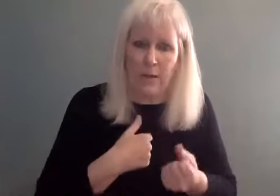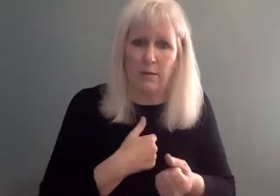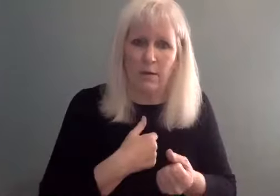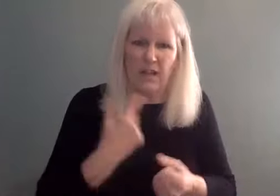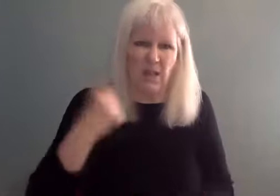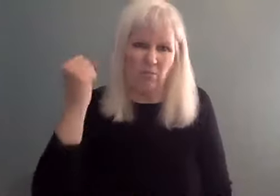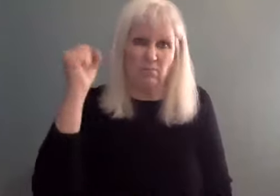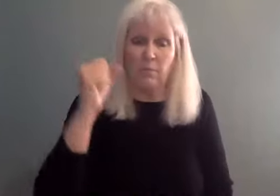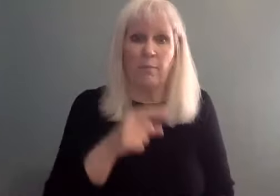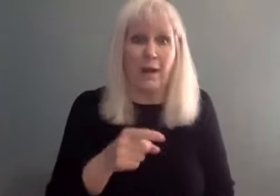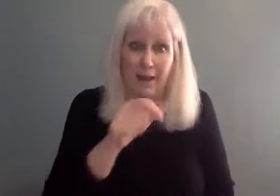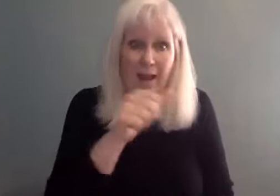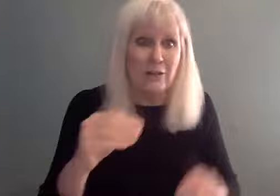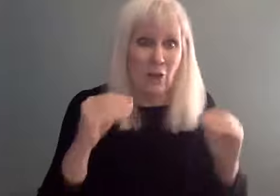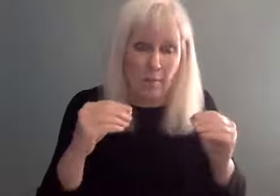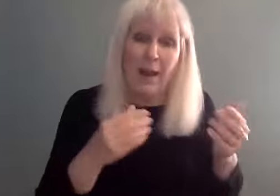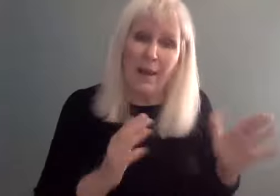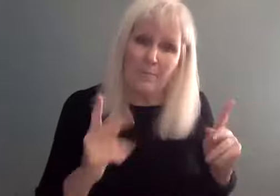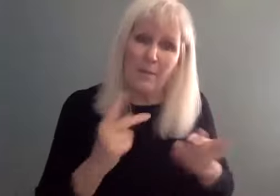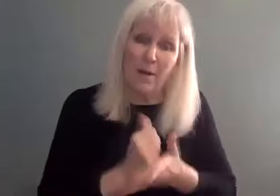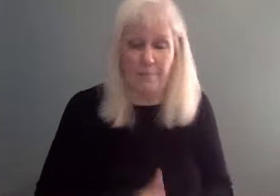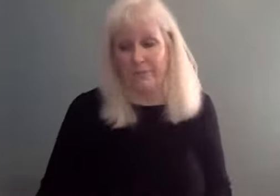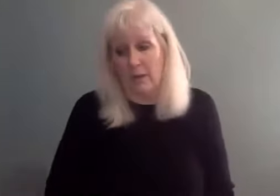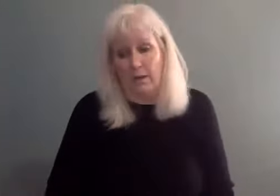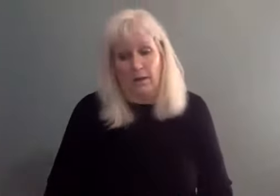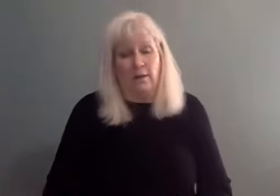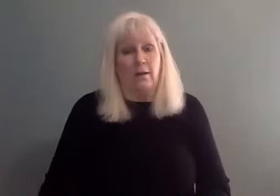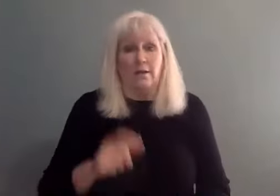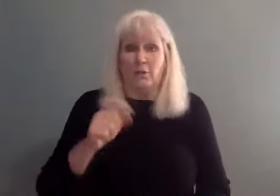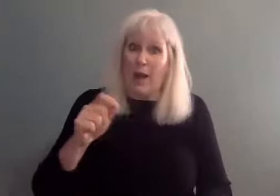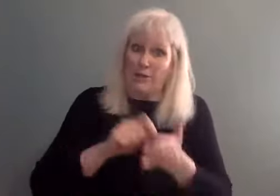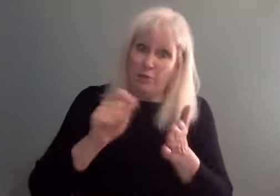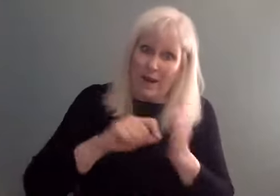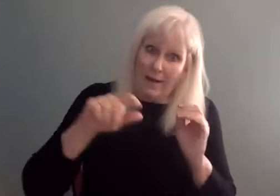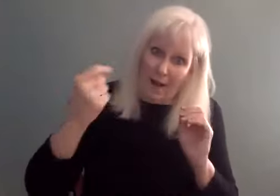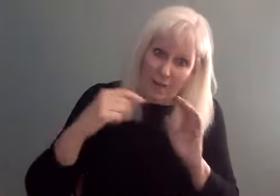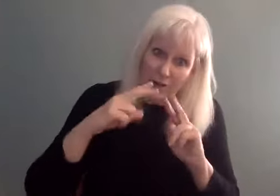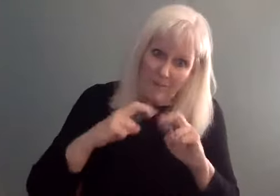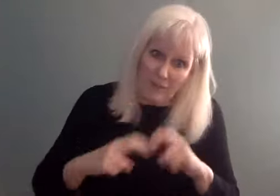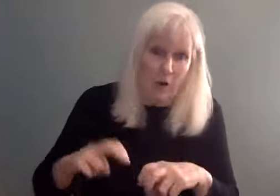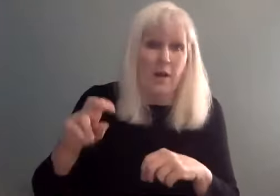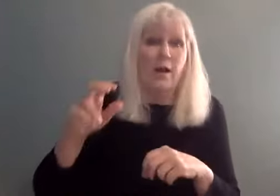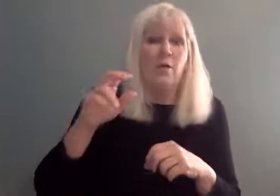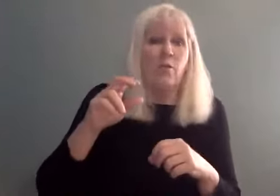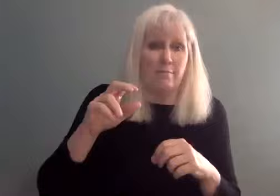thank God. And I had to write another inventory when my husband got cancer.